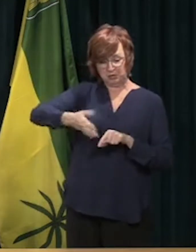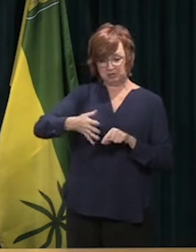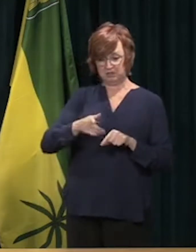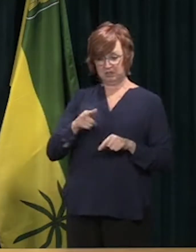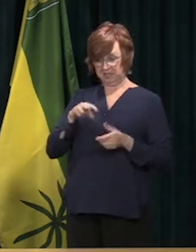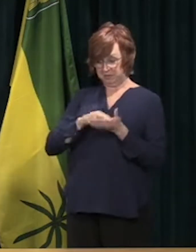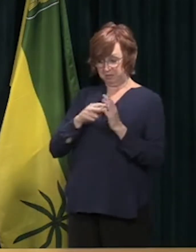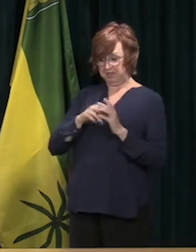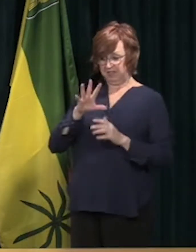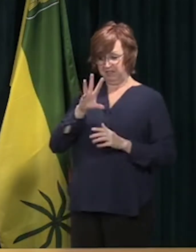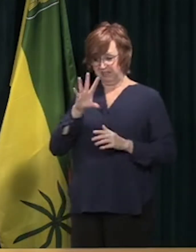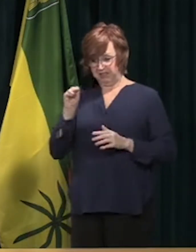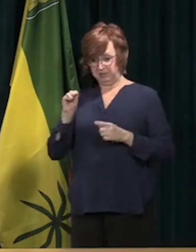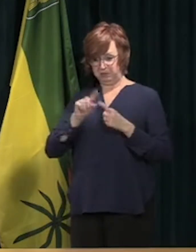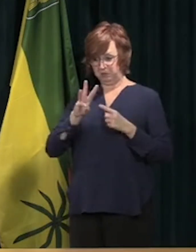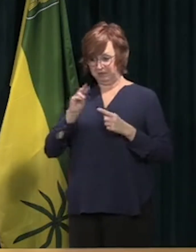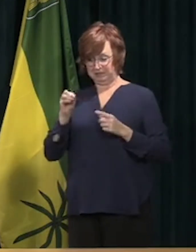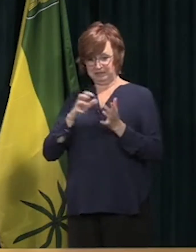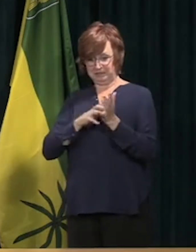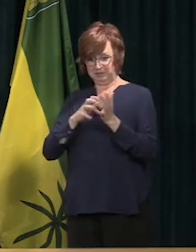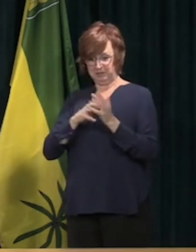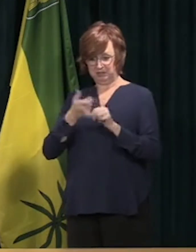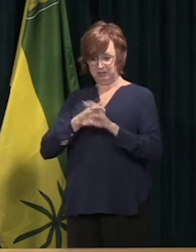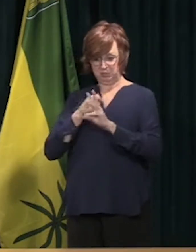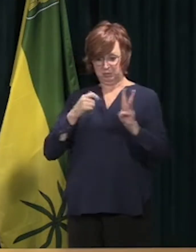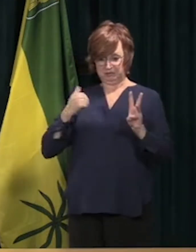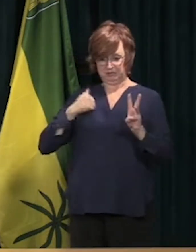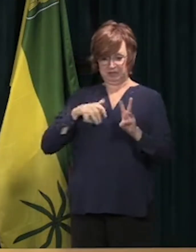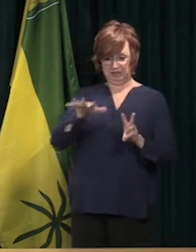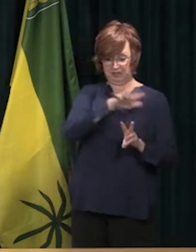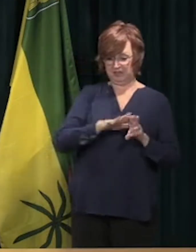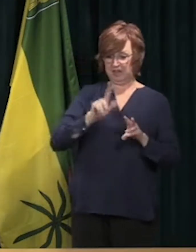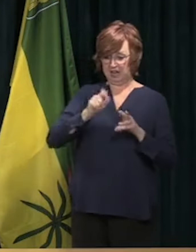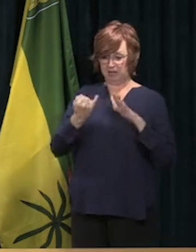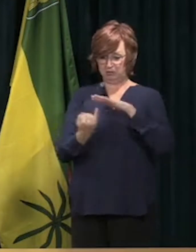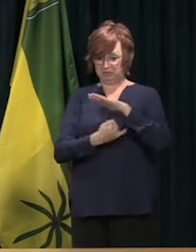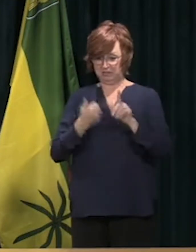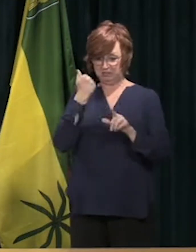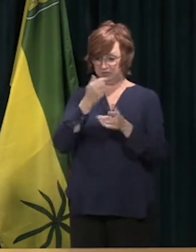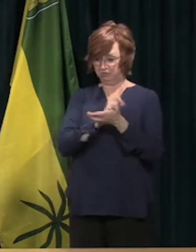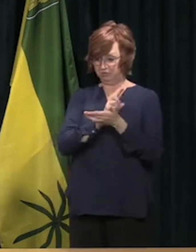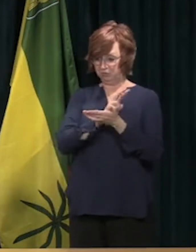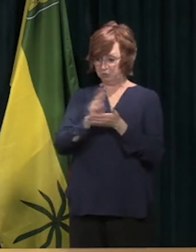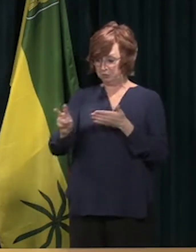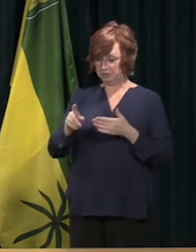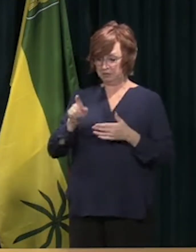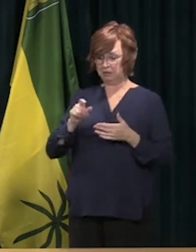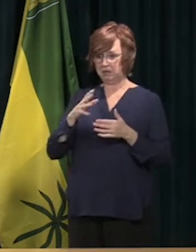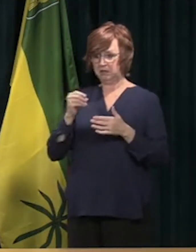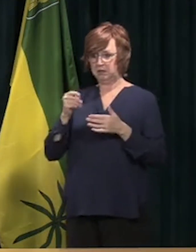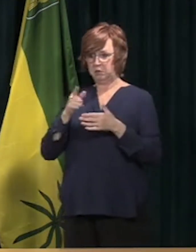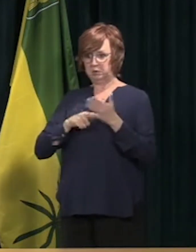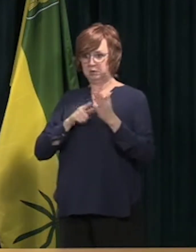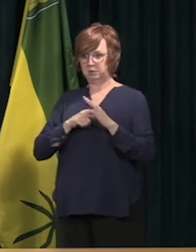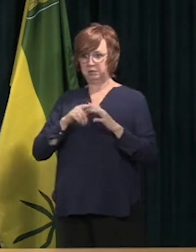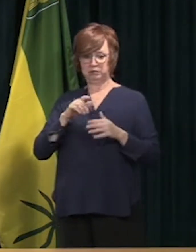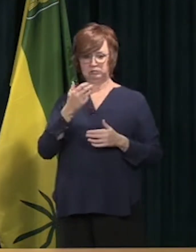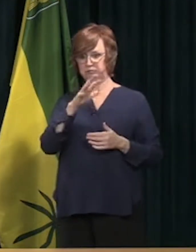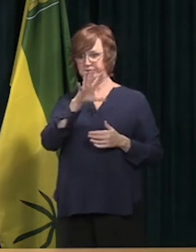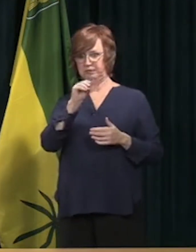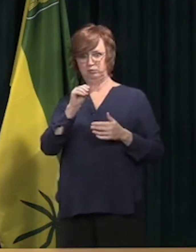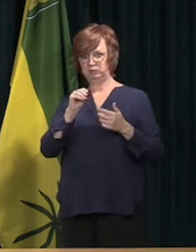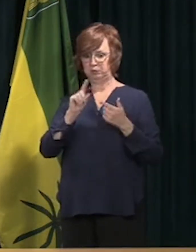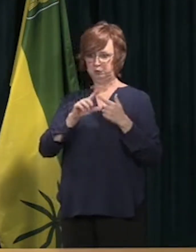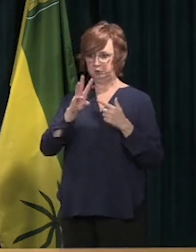physicians across Western Canada are in self-isolation, and what does that mean about the response to COVID-19, as it seems physicians